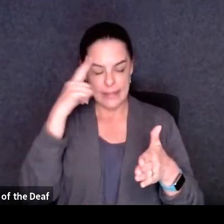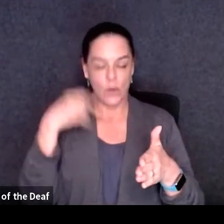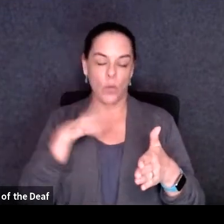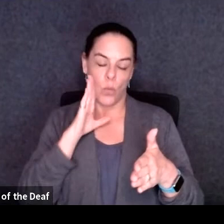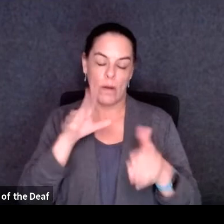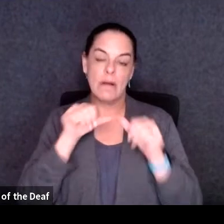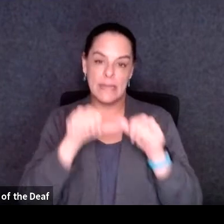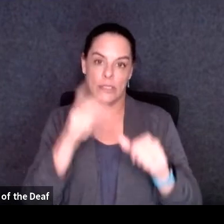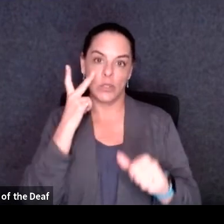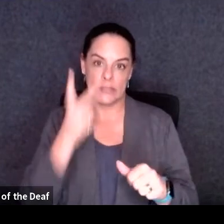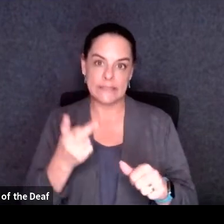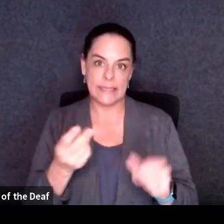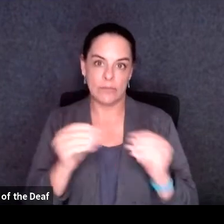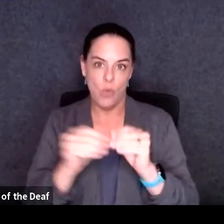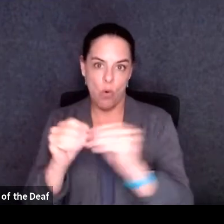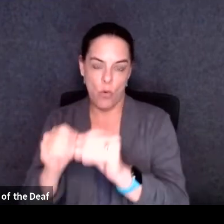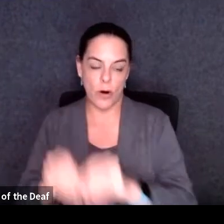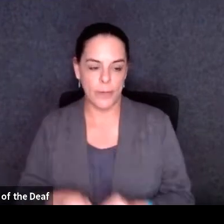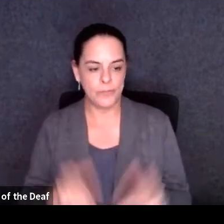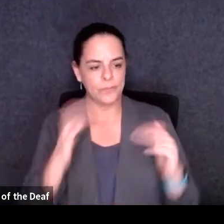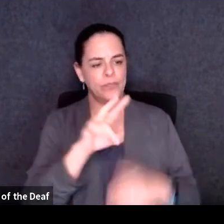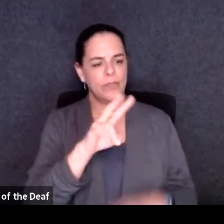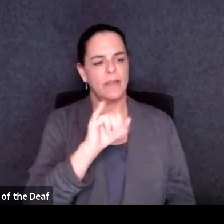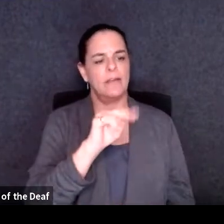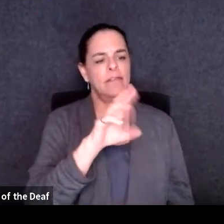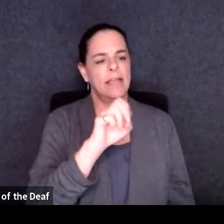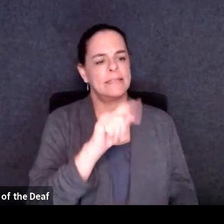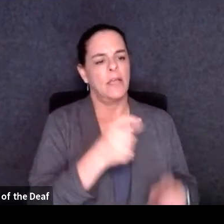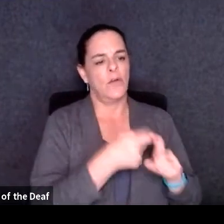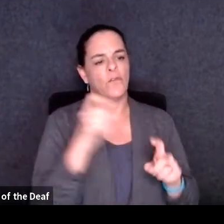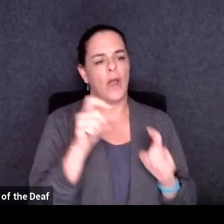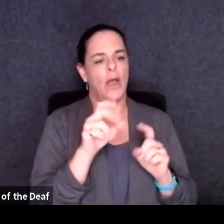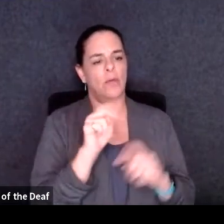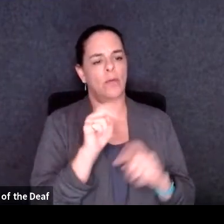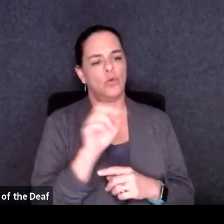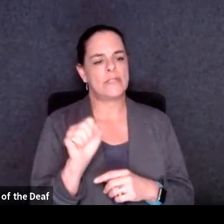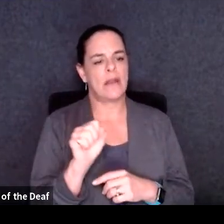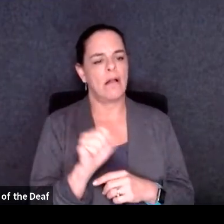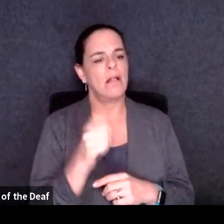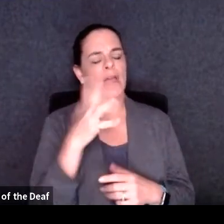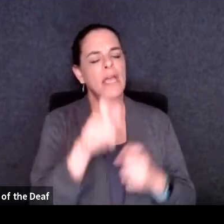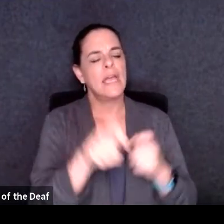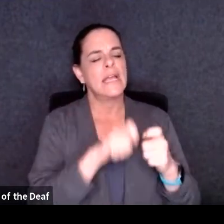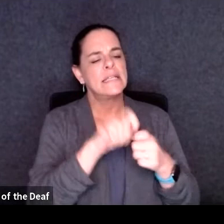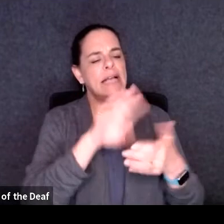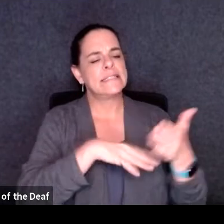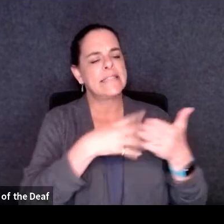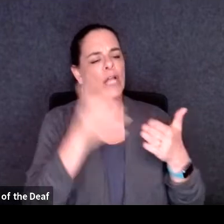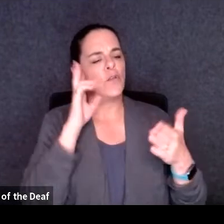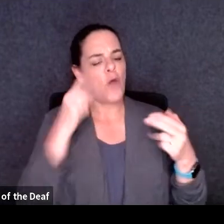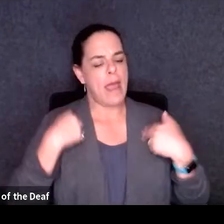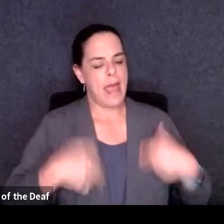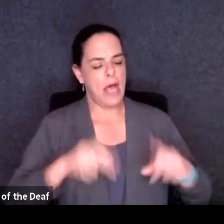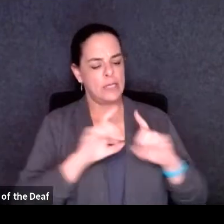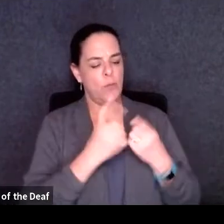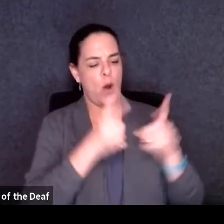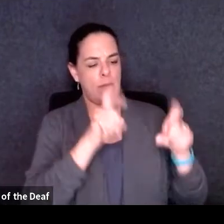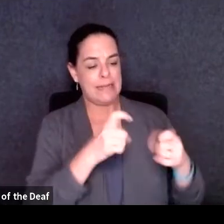this. From Vincent with the Sentinel, what is the exact schedule for health department testing for now through